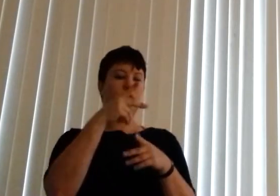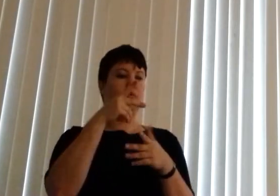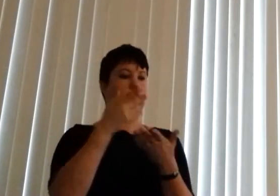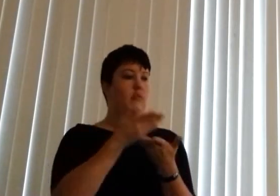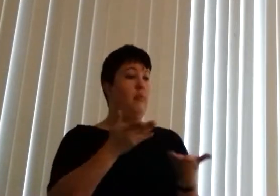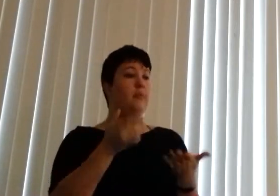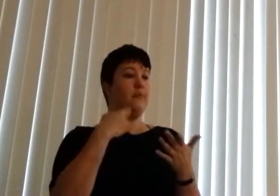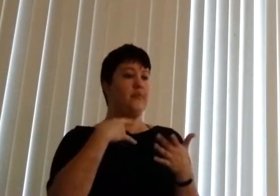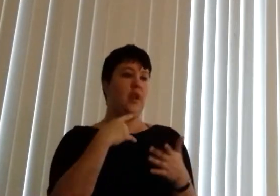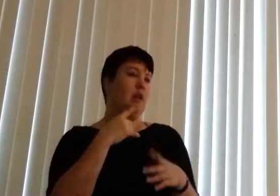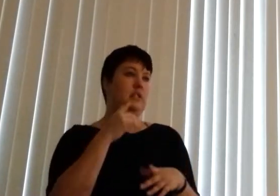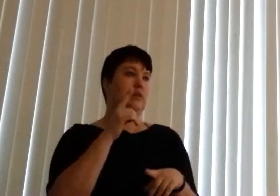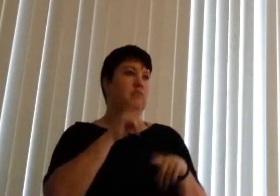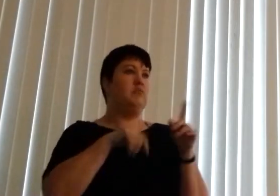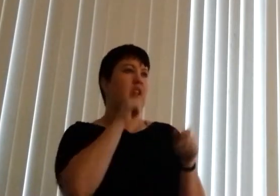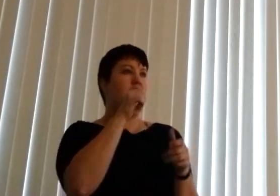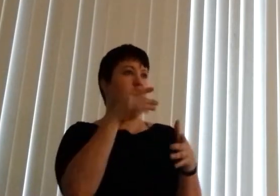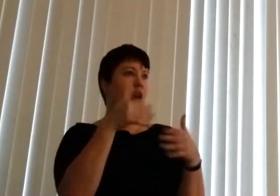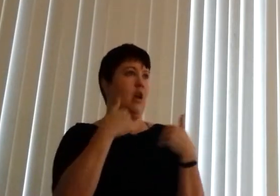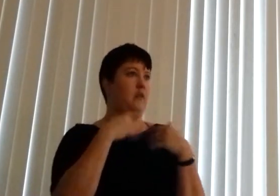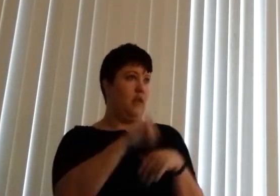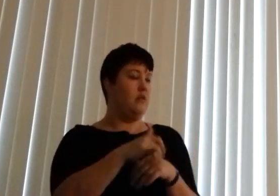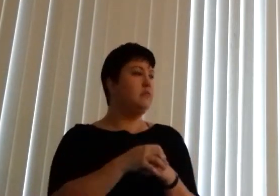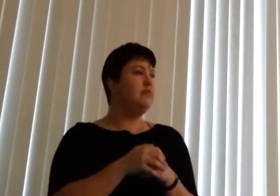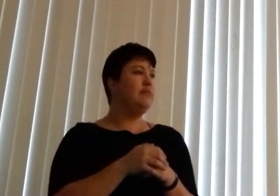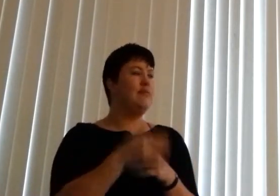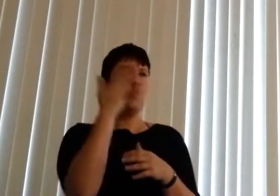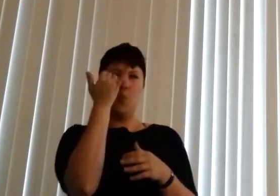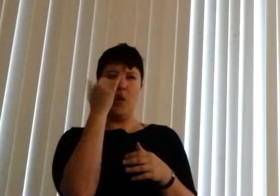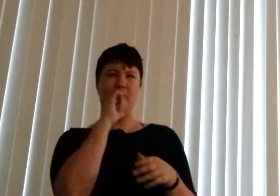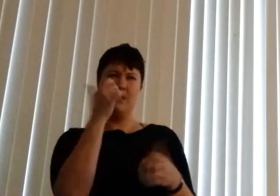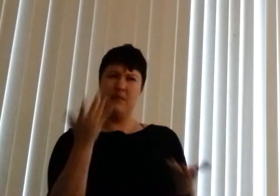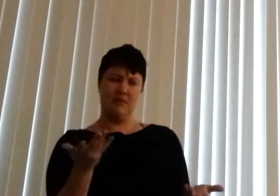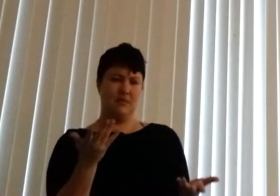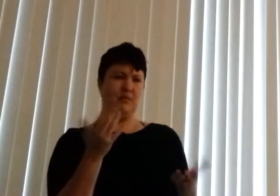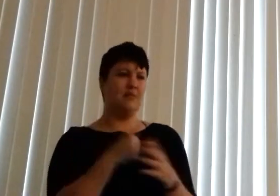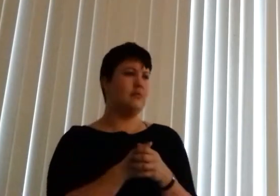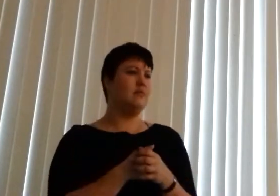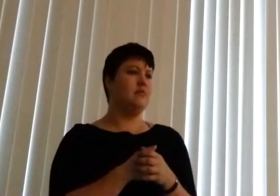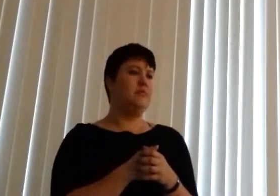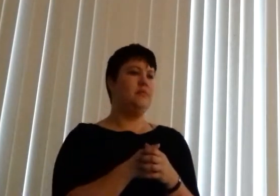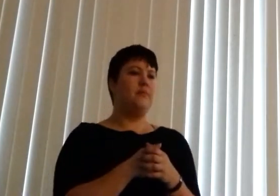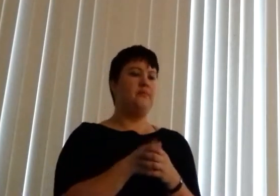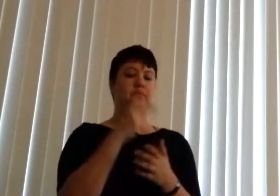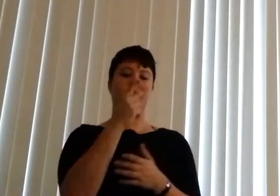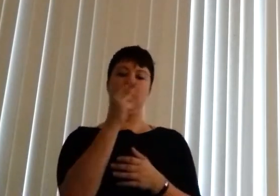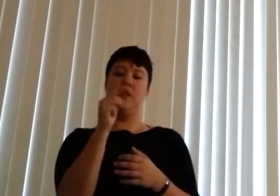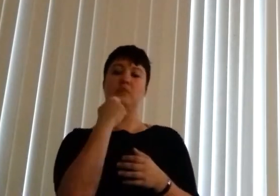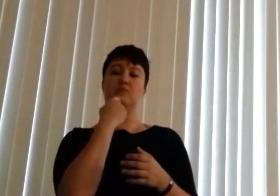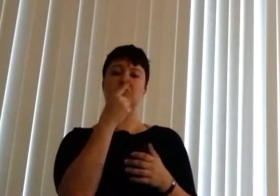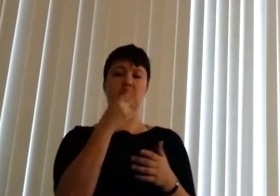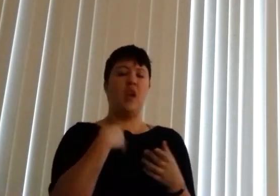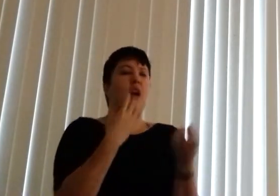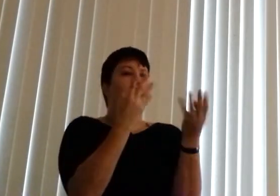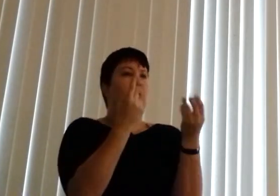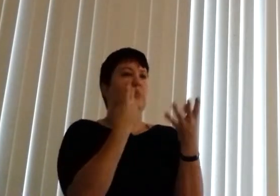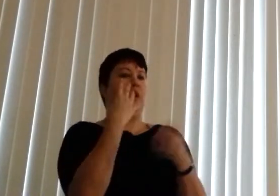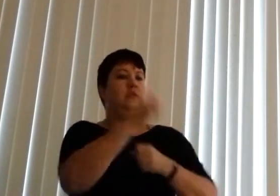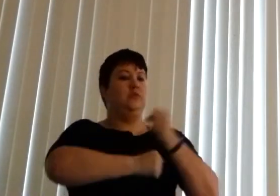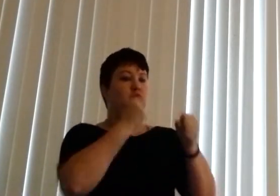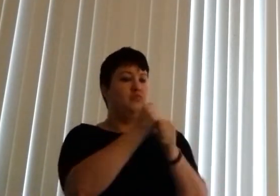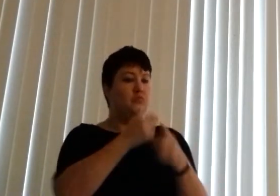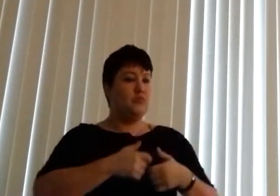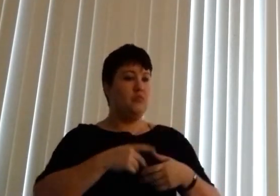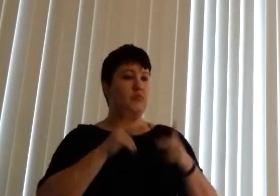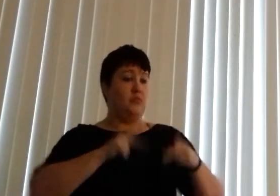Why not? Well, it seems that Cam wants to say that the number of years a person will live is simply